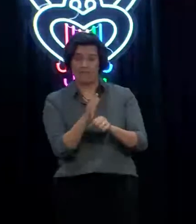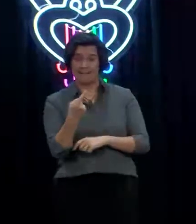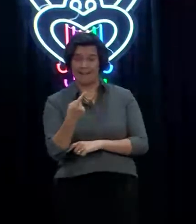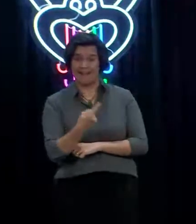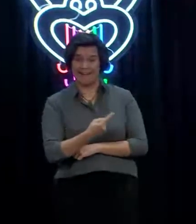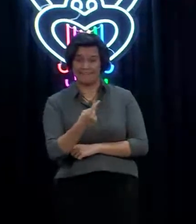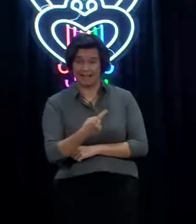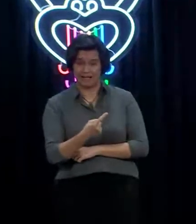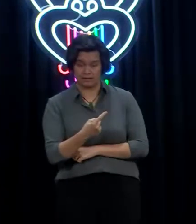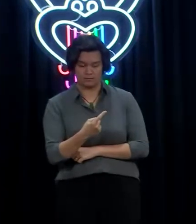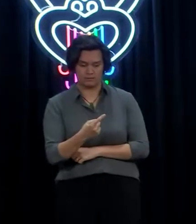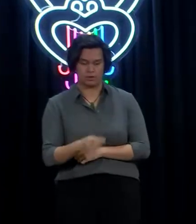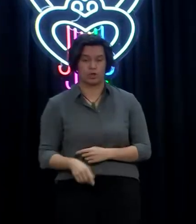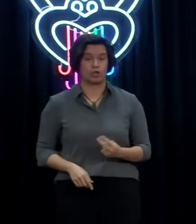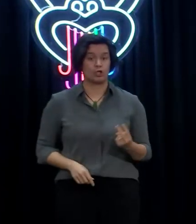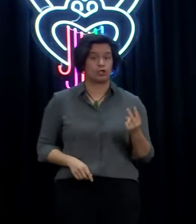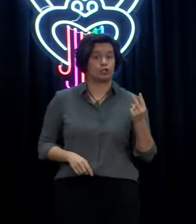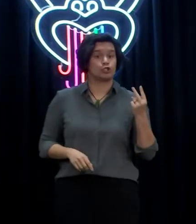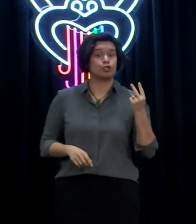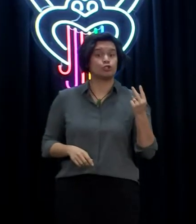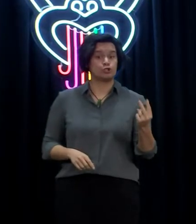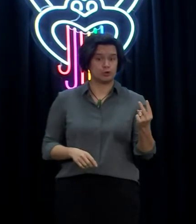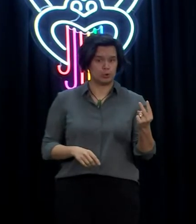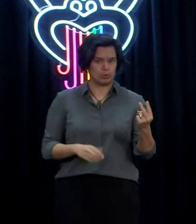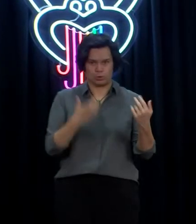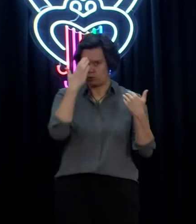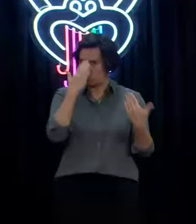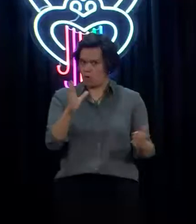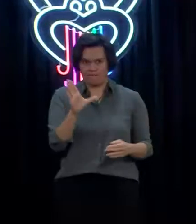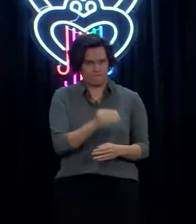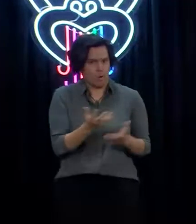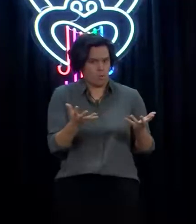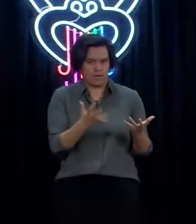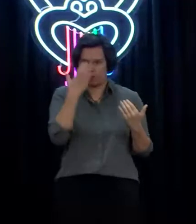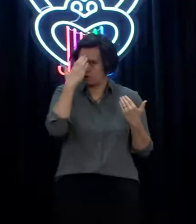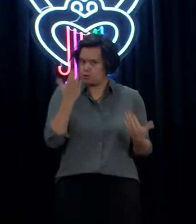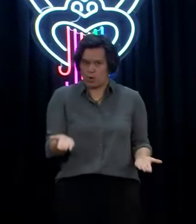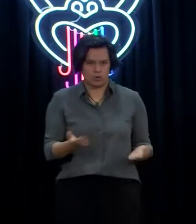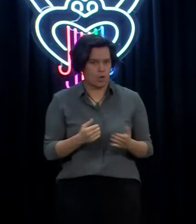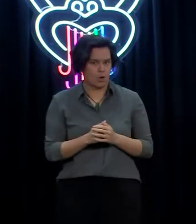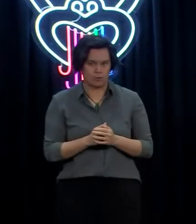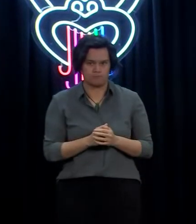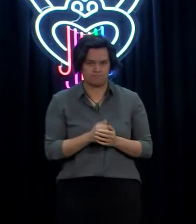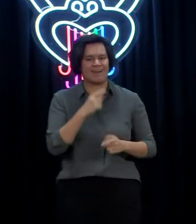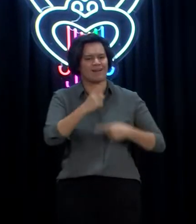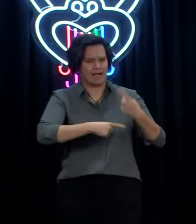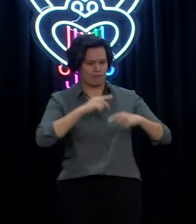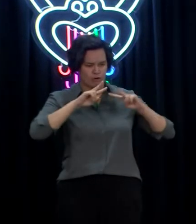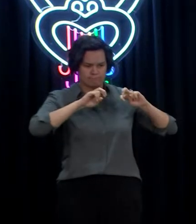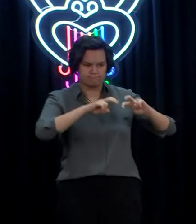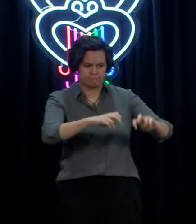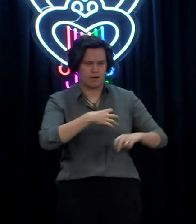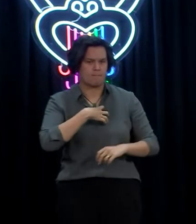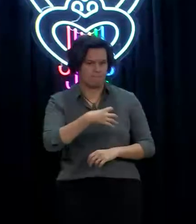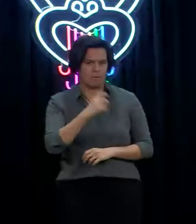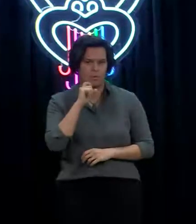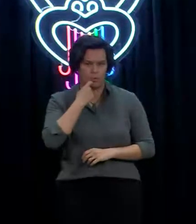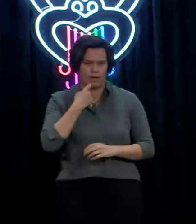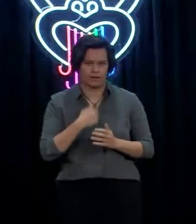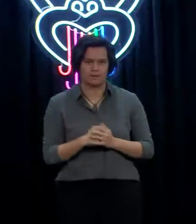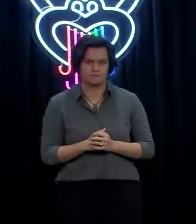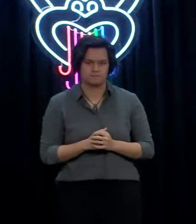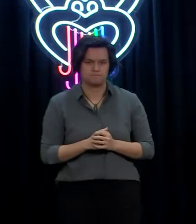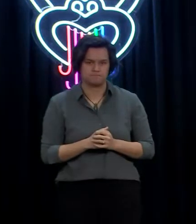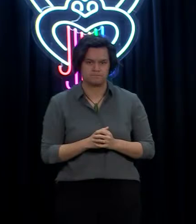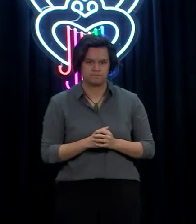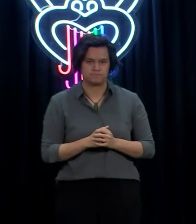today, 2 cases remain unlinked and are still being investigated further. There are